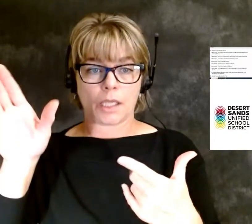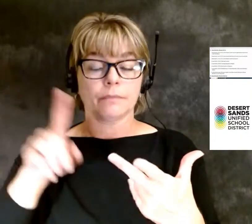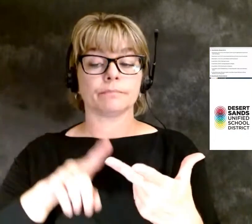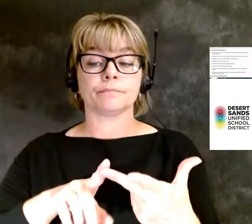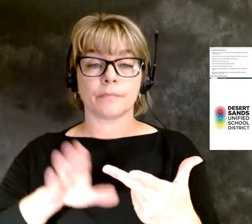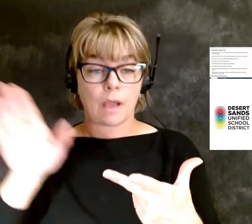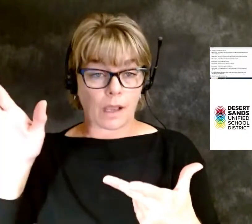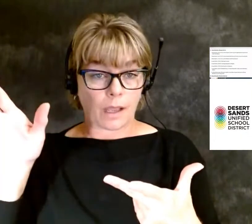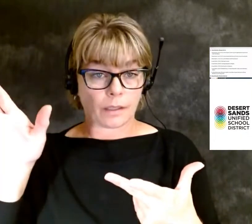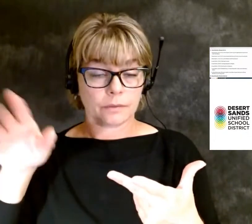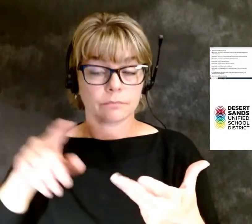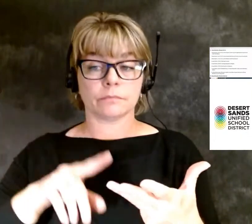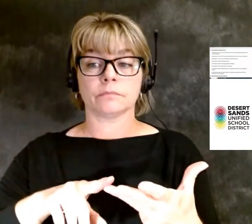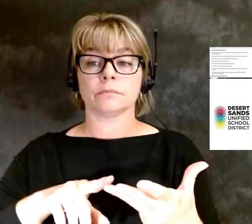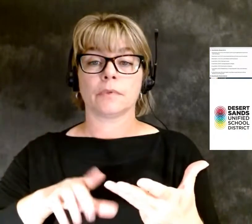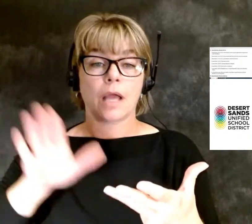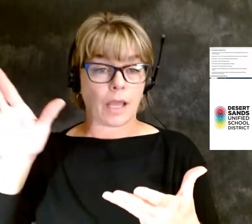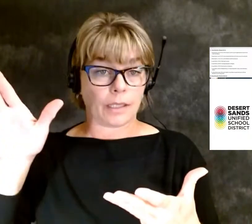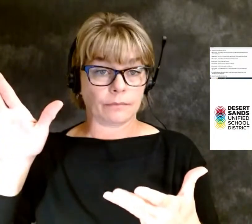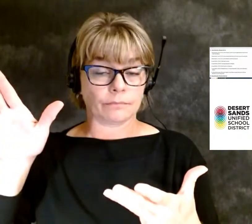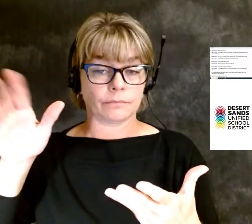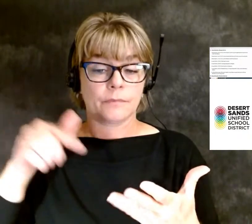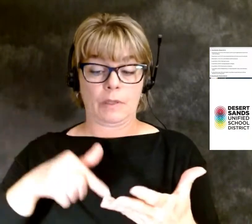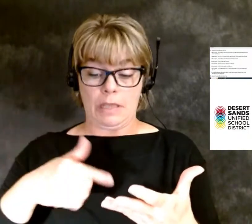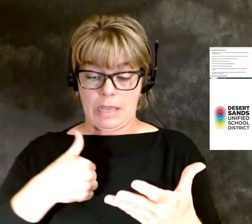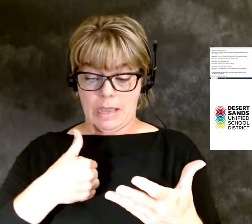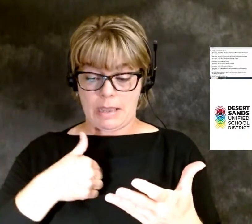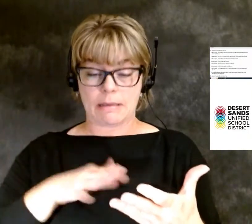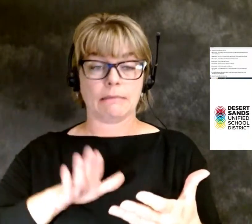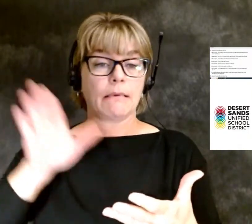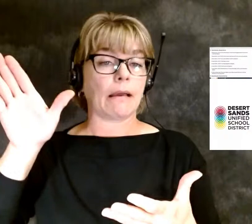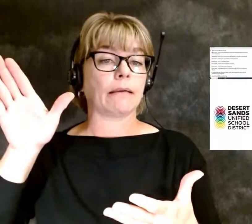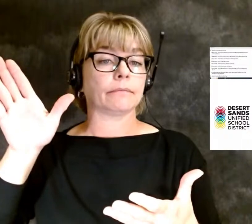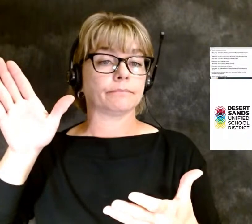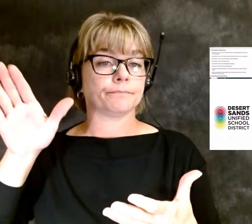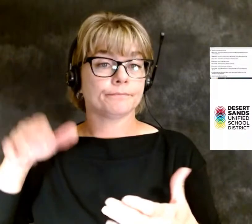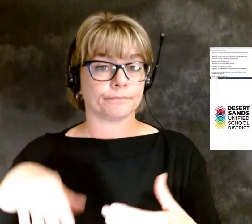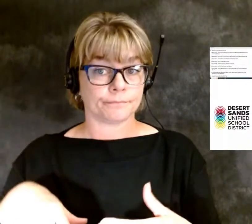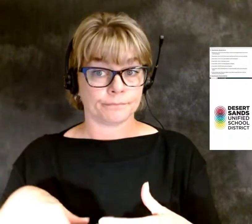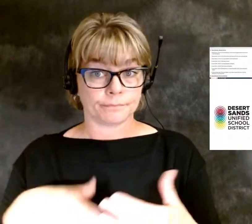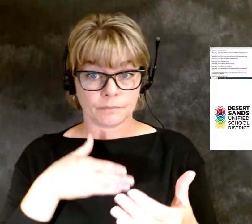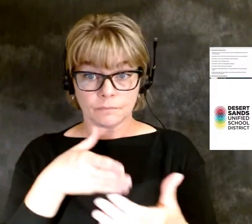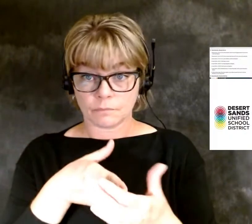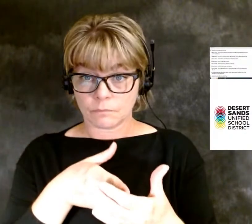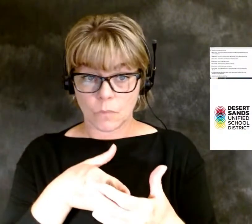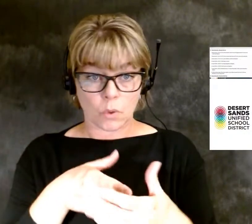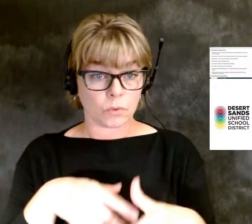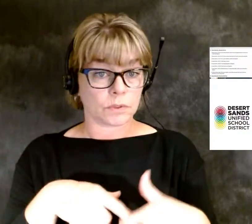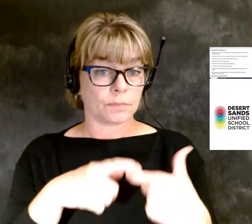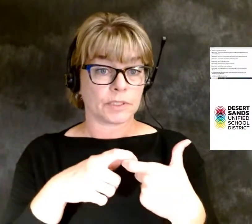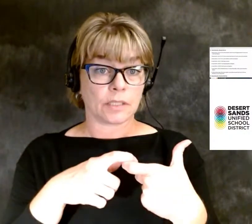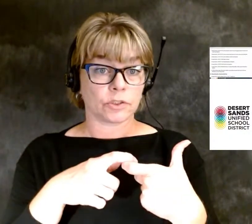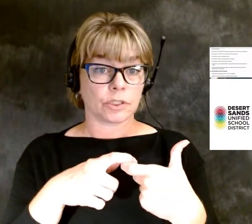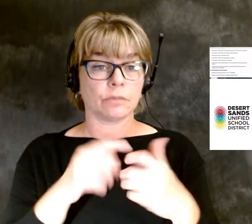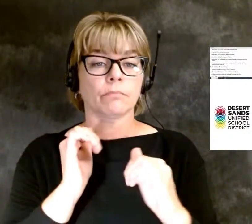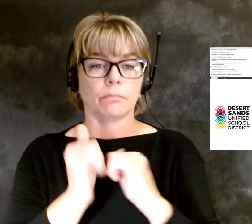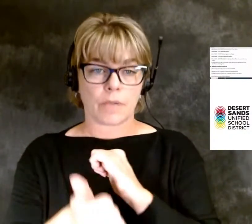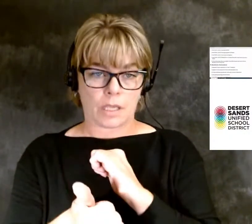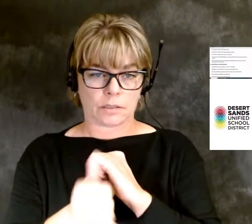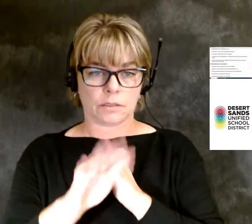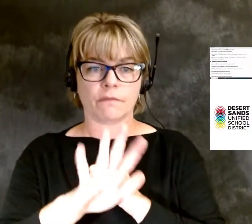Pierce? Aye. Mr. Alvarez? Aye. And I vote aye. Any opposed? Any abstentions? Motion carries 5-0.